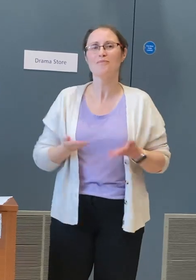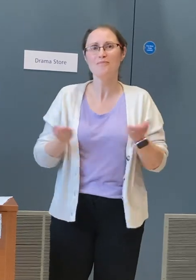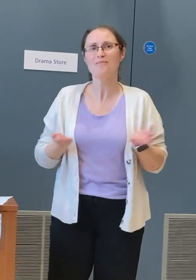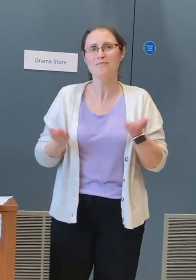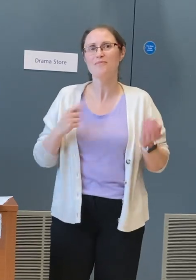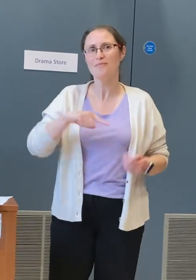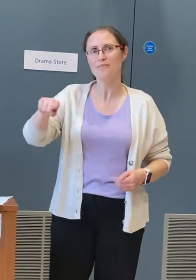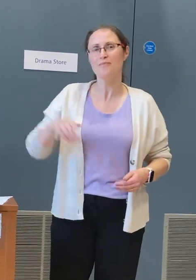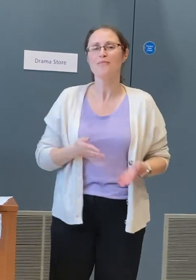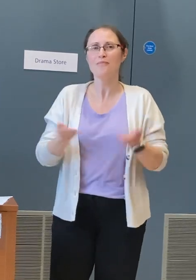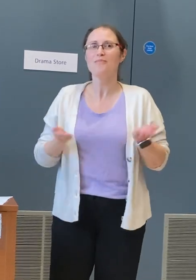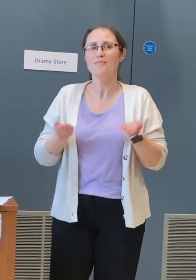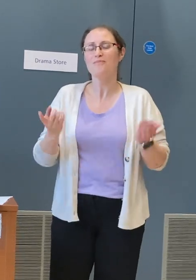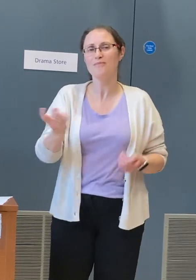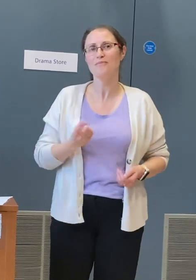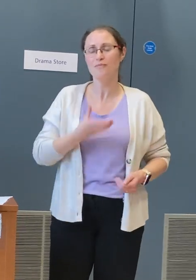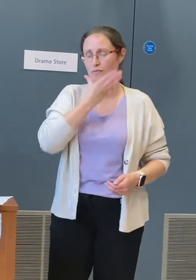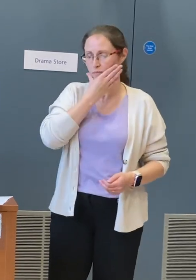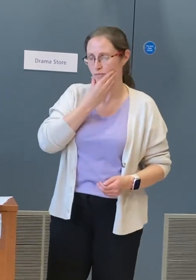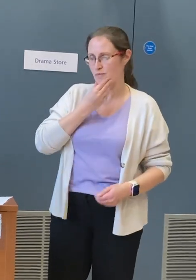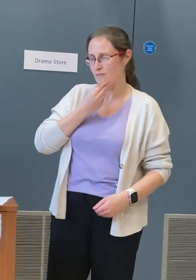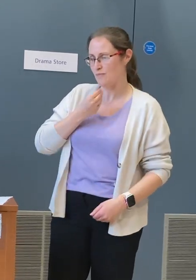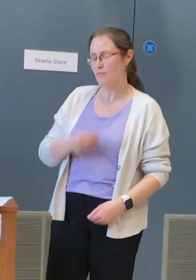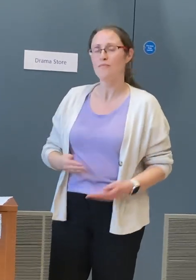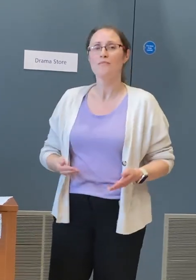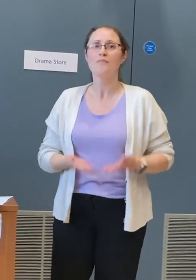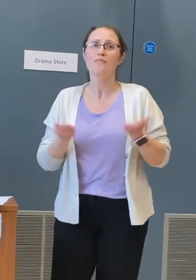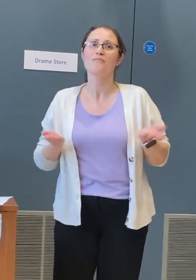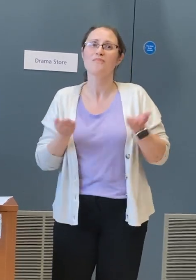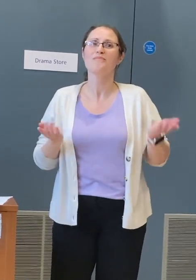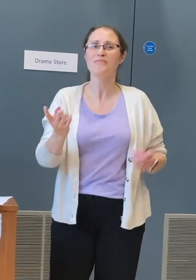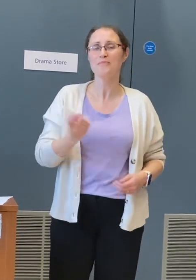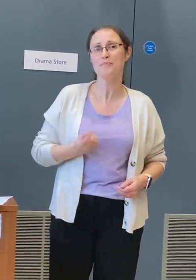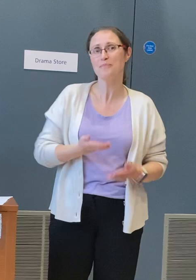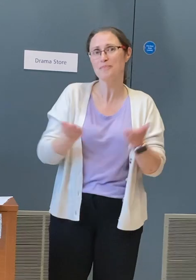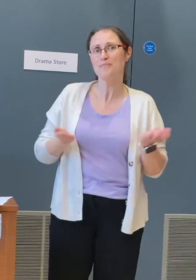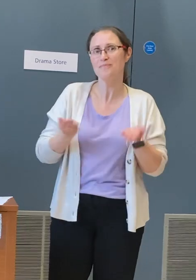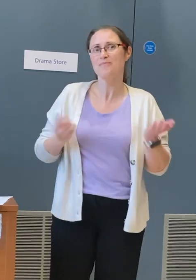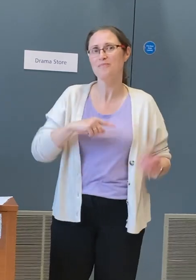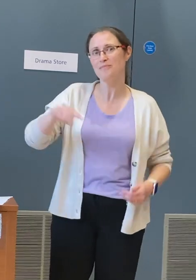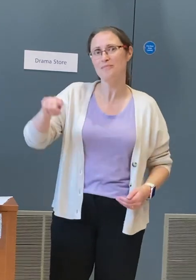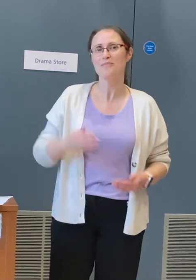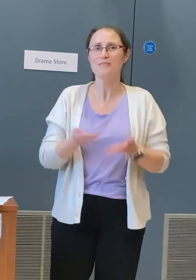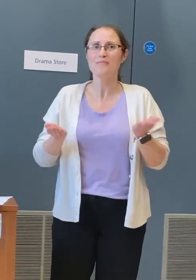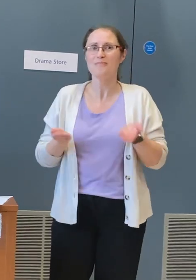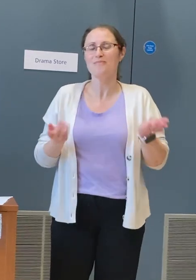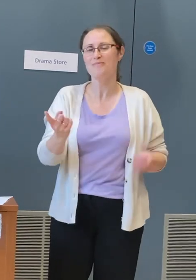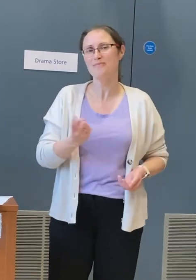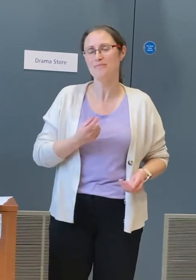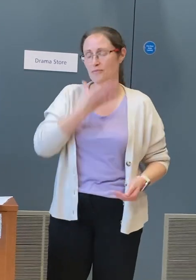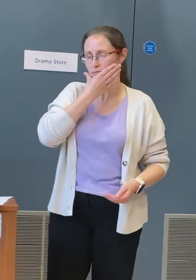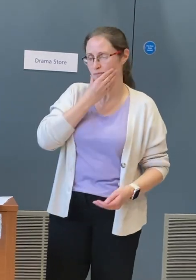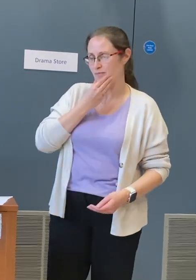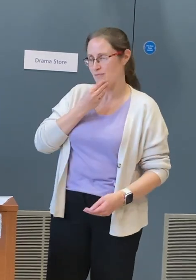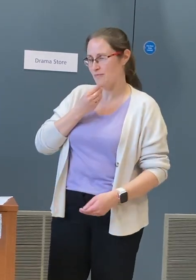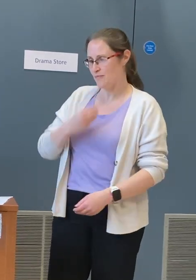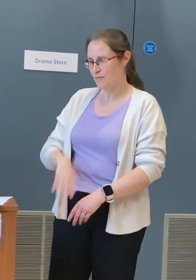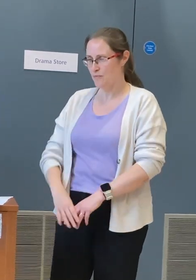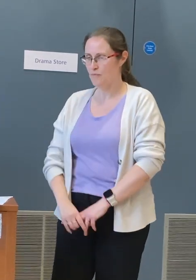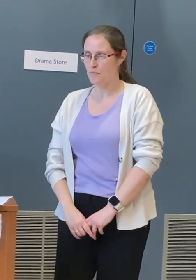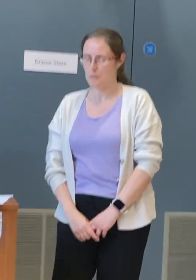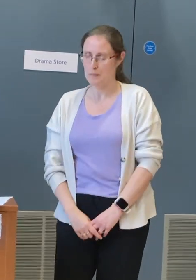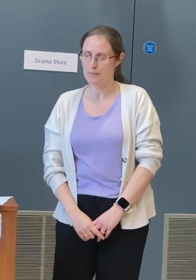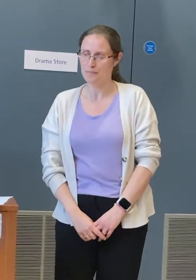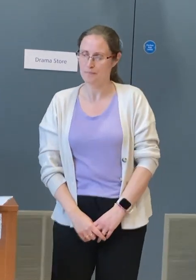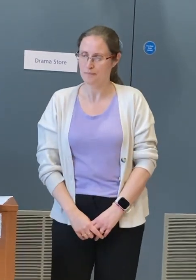ye did you go where did you come from where did you come from where did you go where did you come